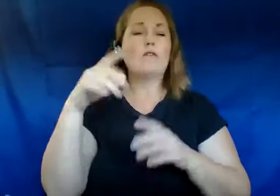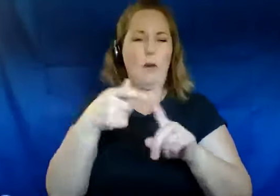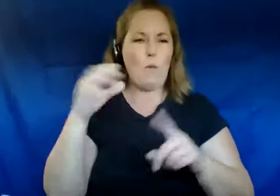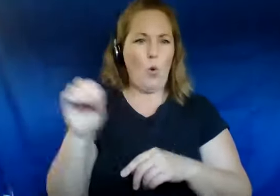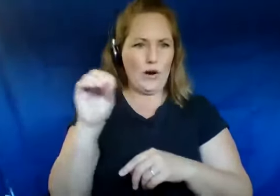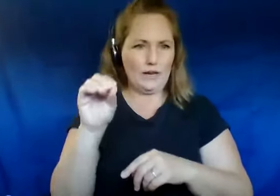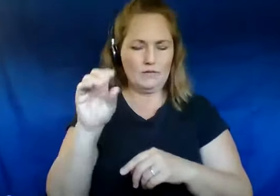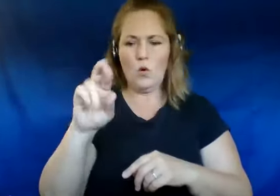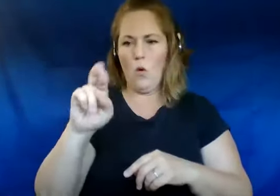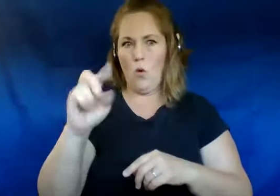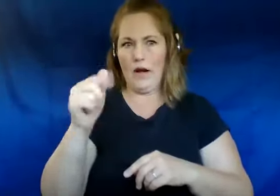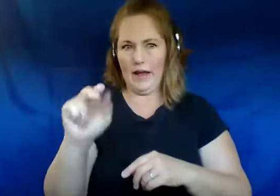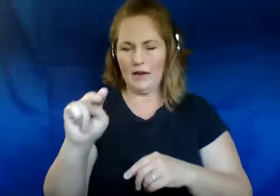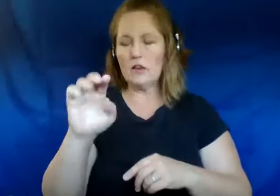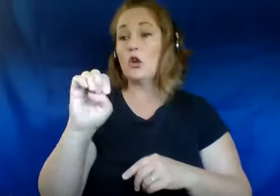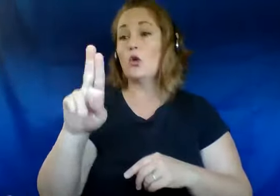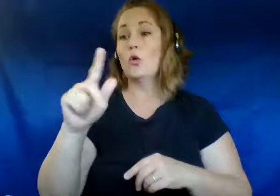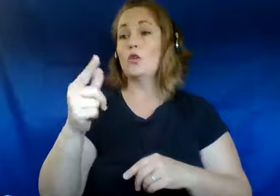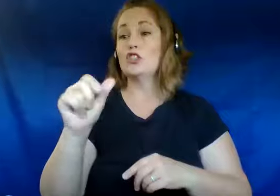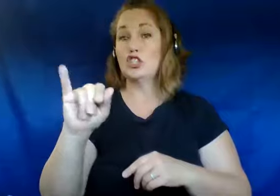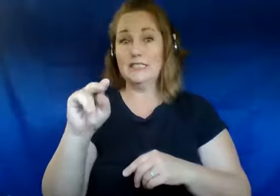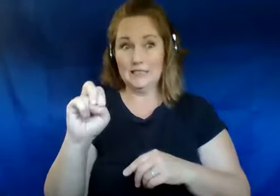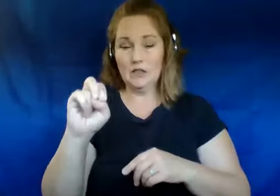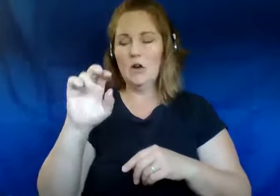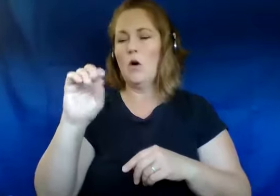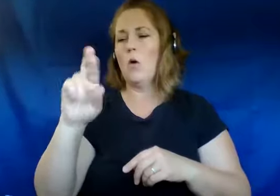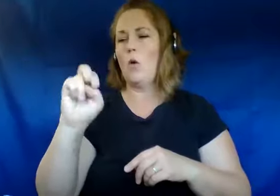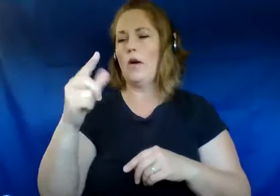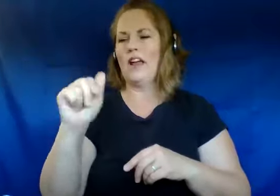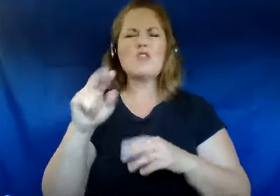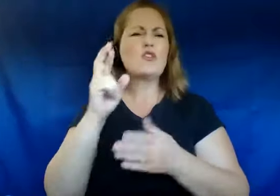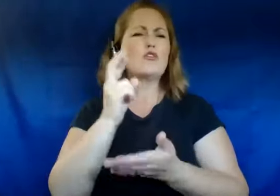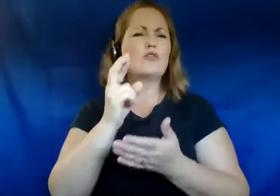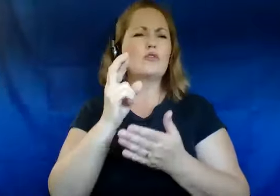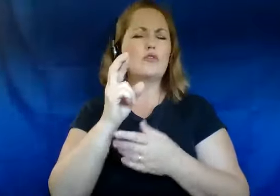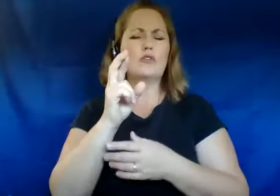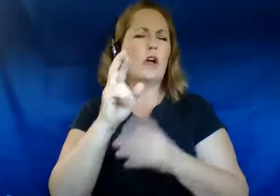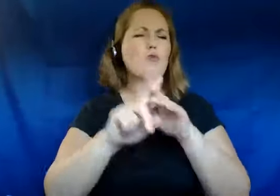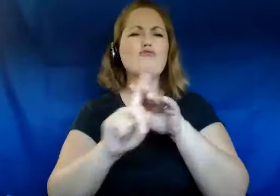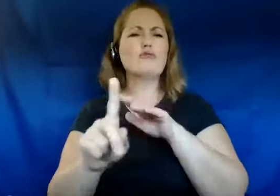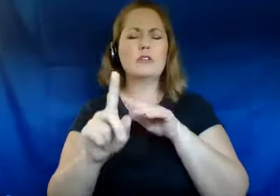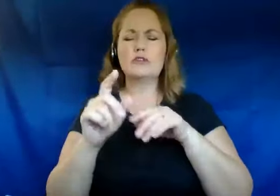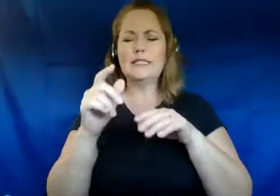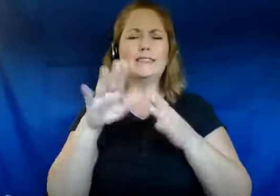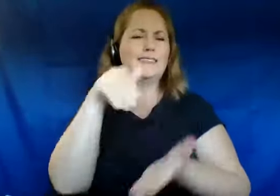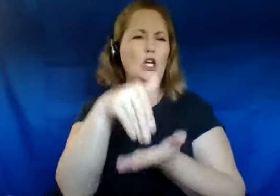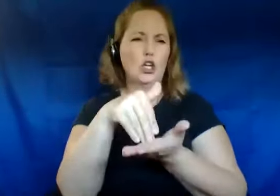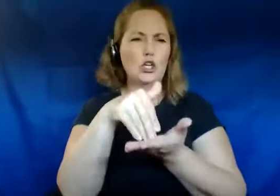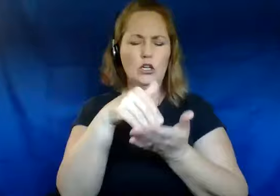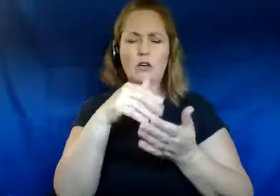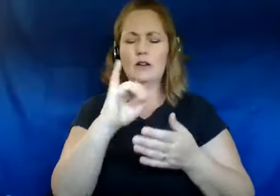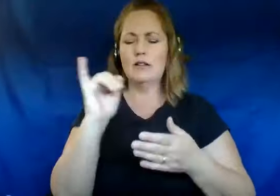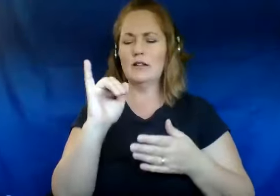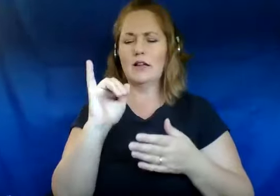Oregon. Eugene, Oregon, and it was at a retreatment center. It was at